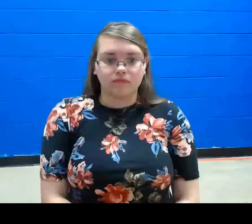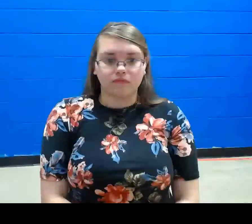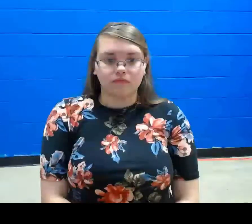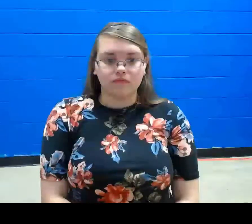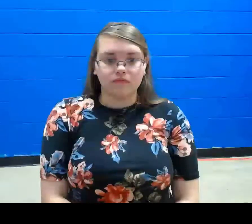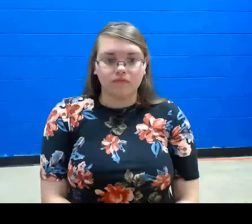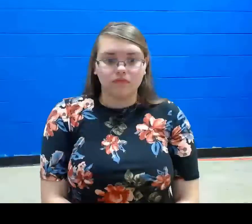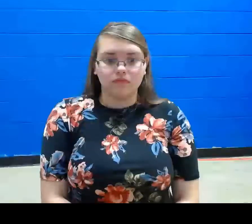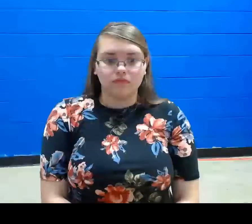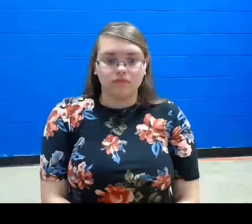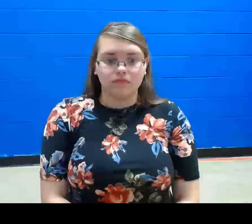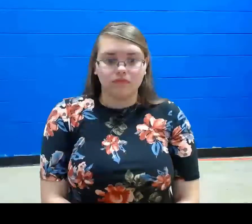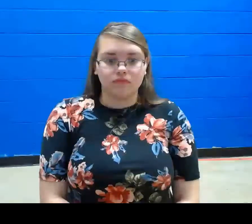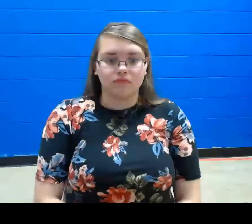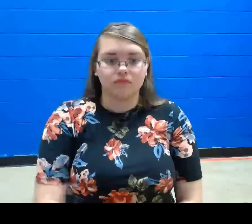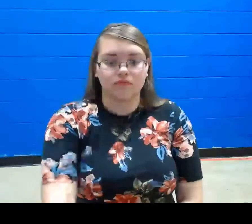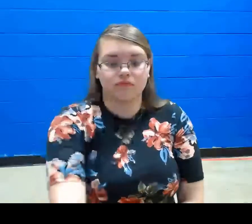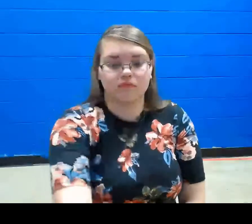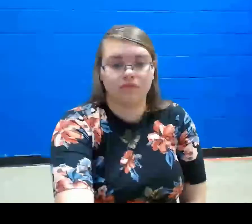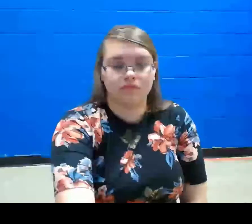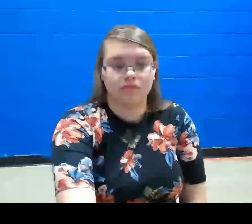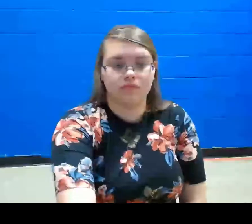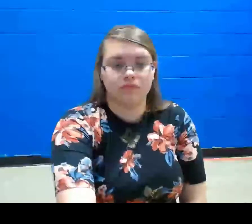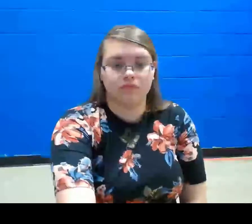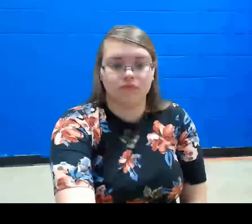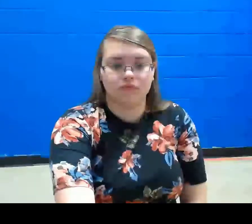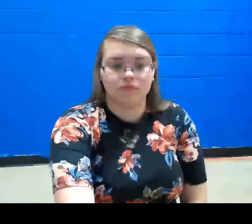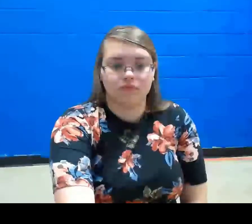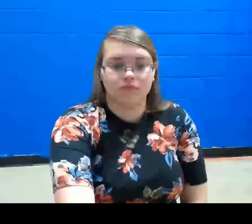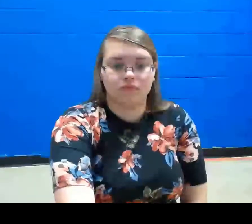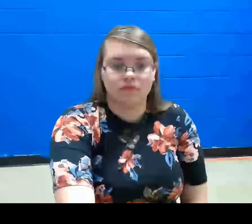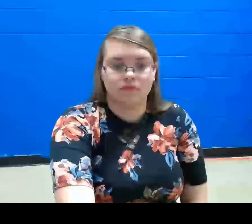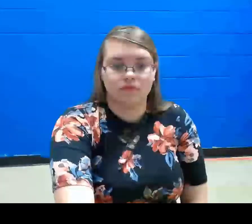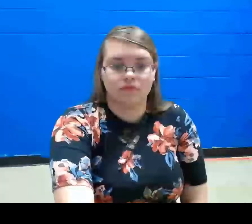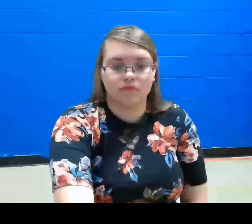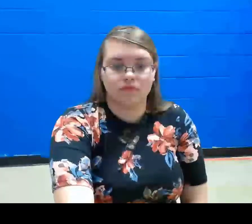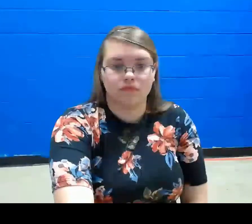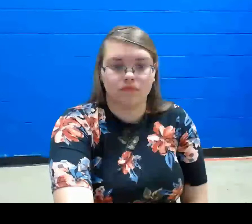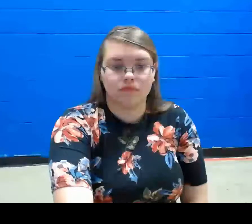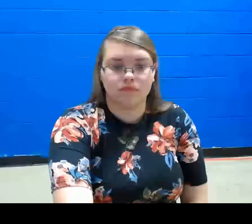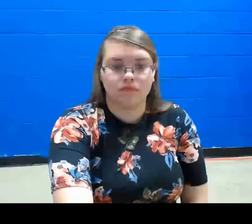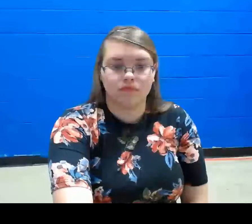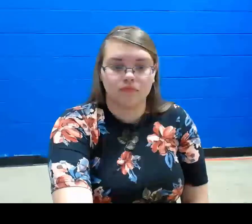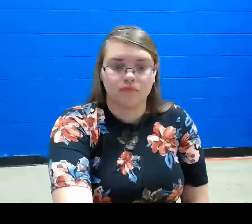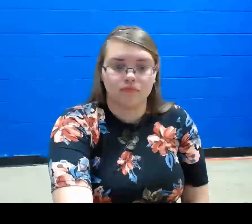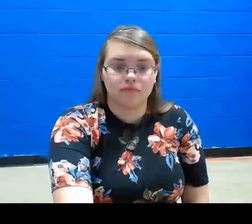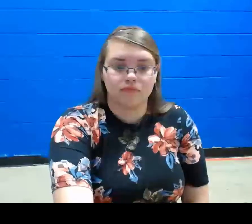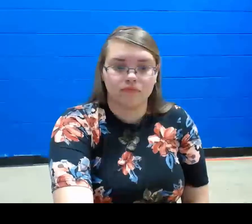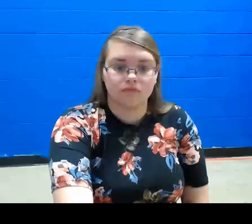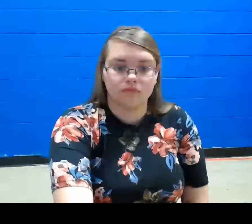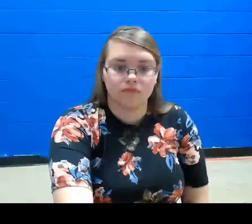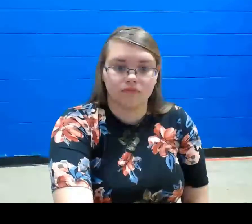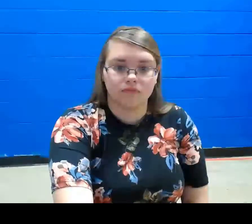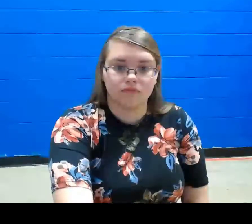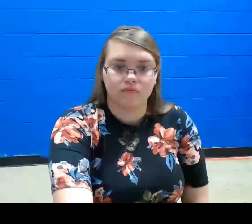so the ink stays where it is. But with time, tattoos do fade naturally, as the body reacts to the alien pigment